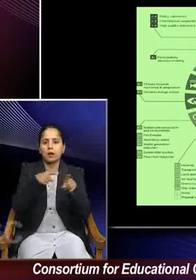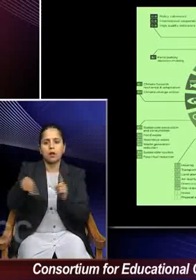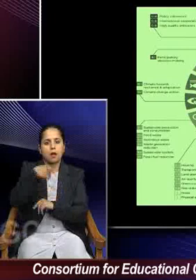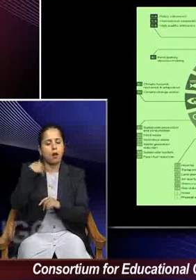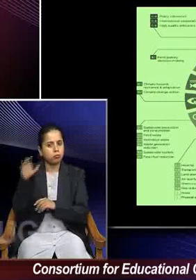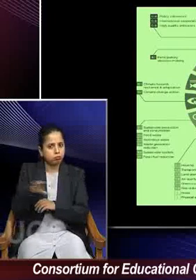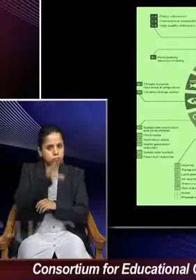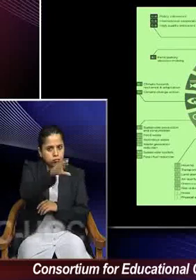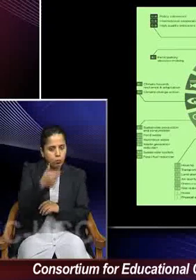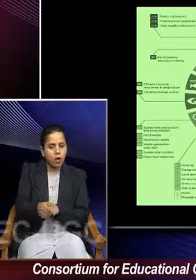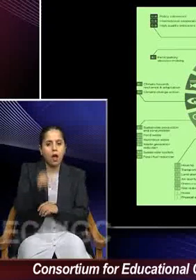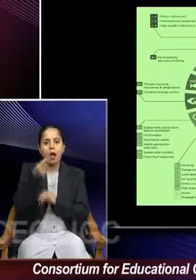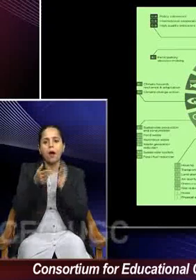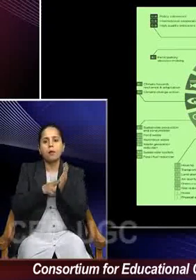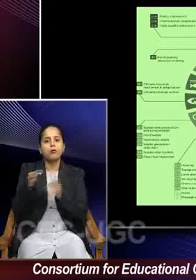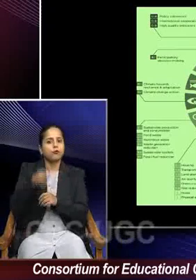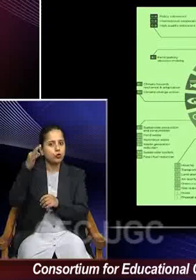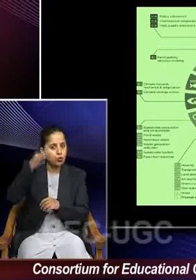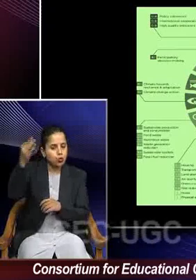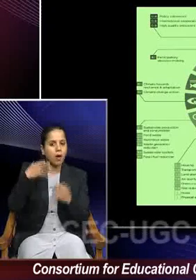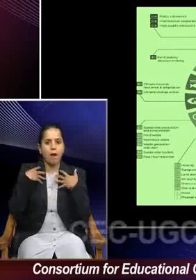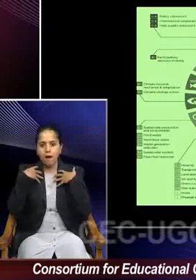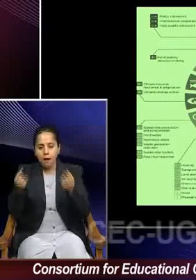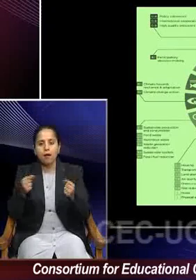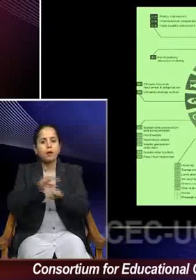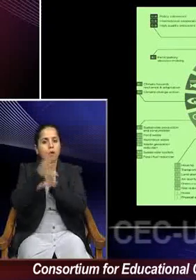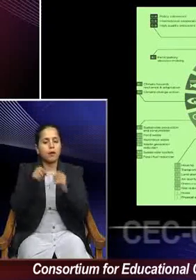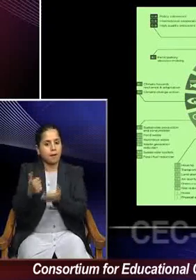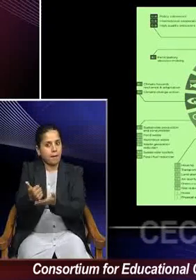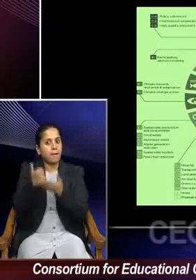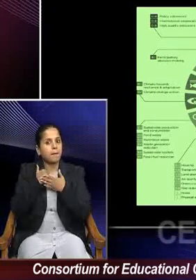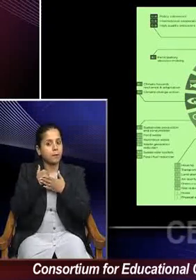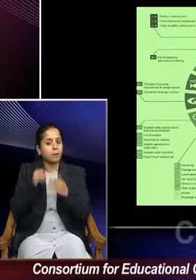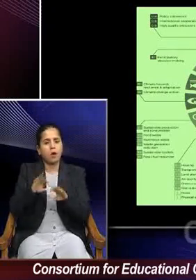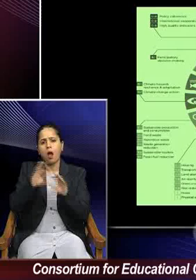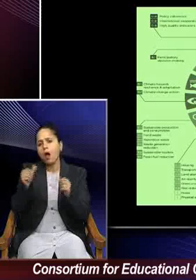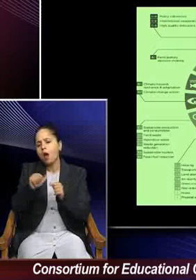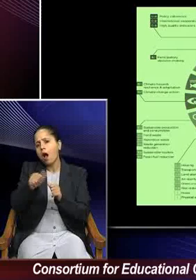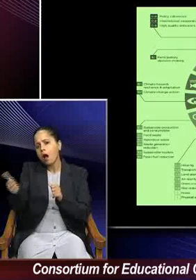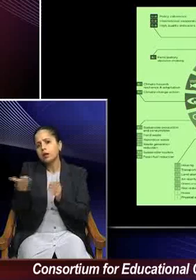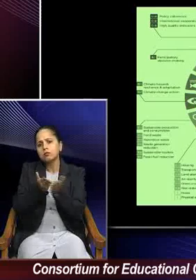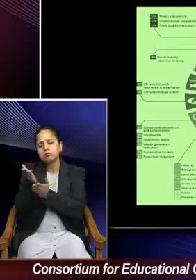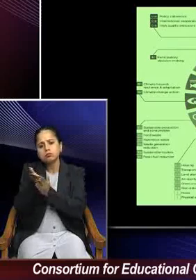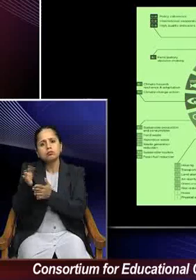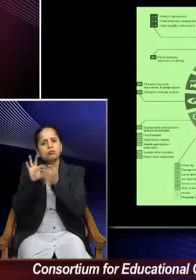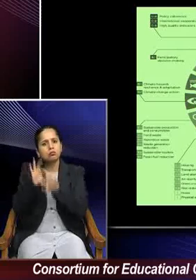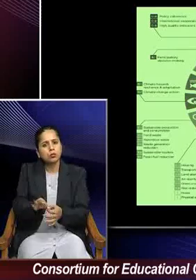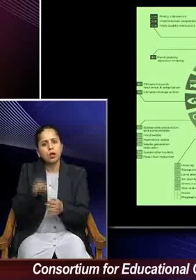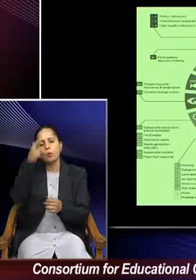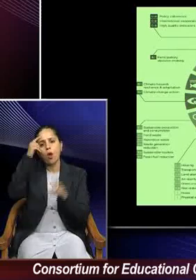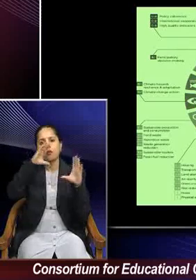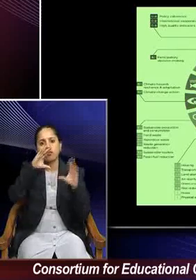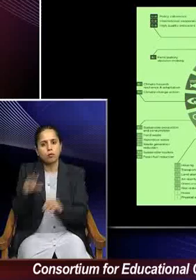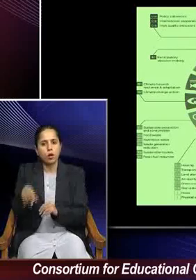invest into urban future, urban health, it can help us to address other related issues of reducing